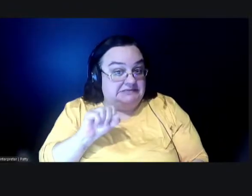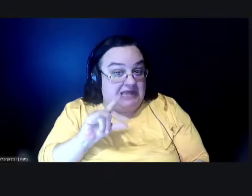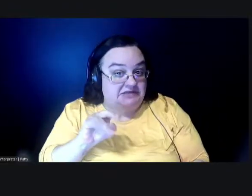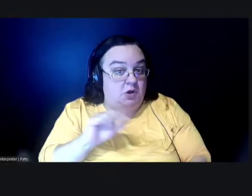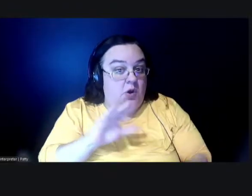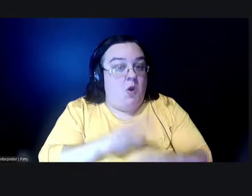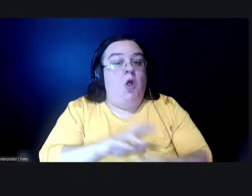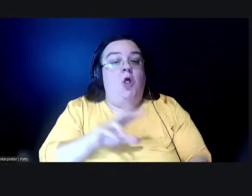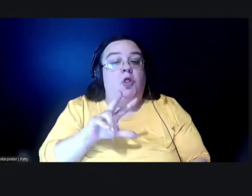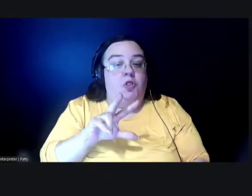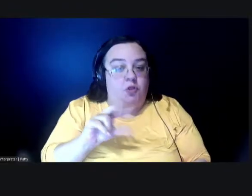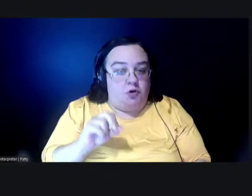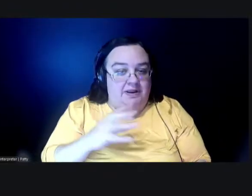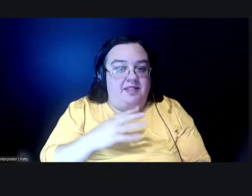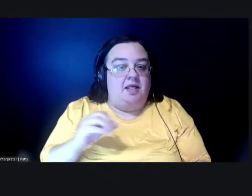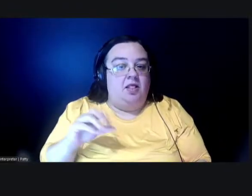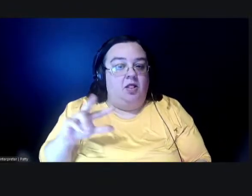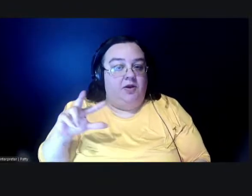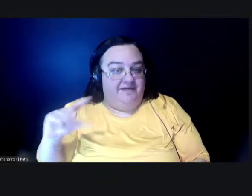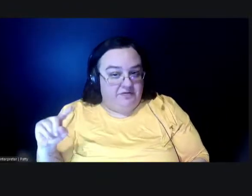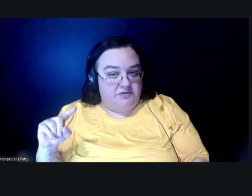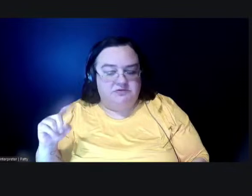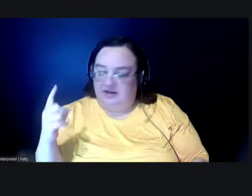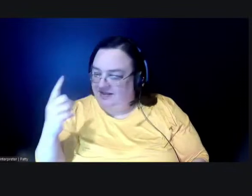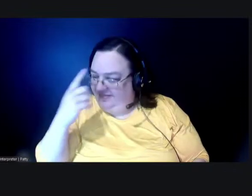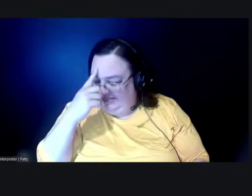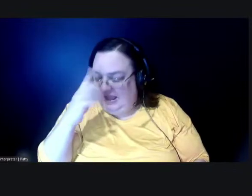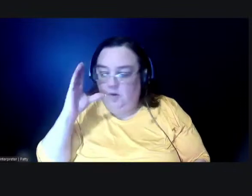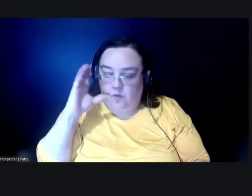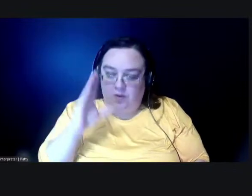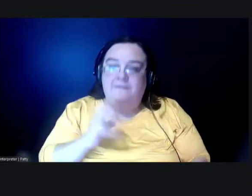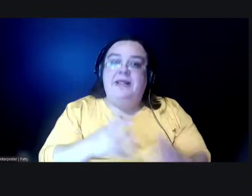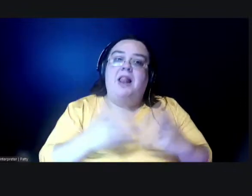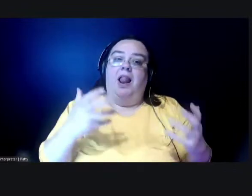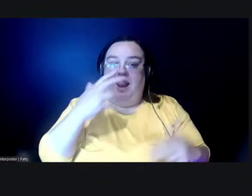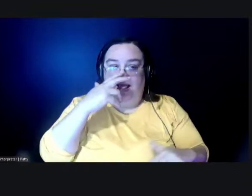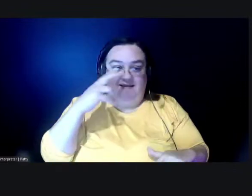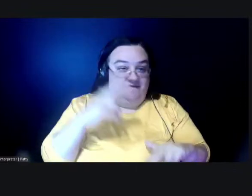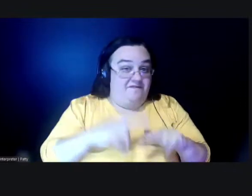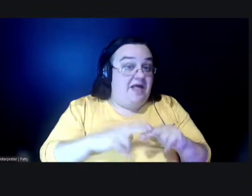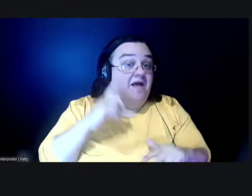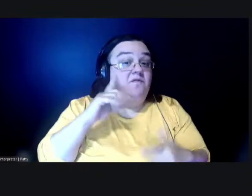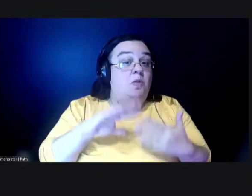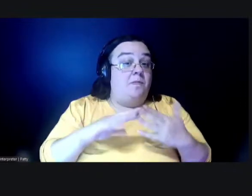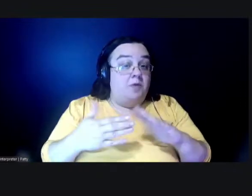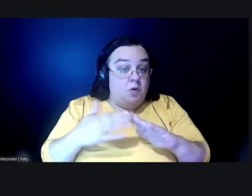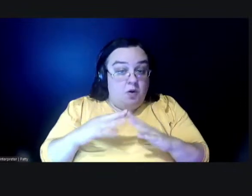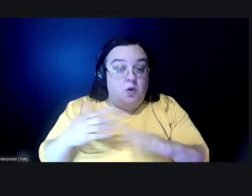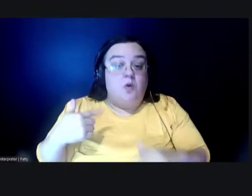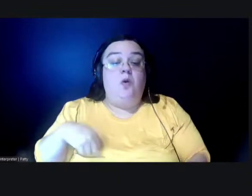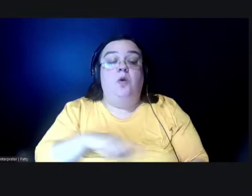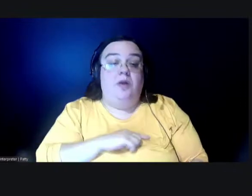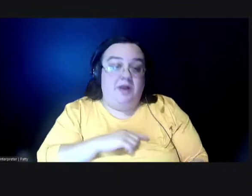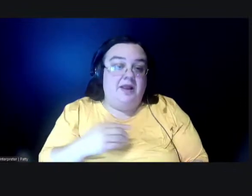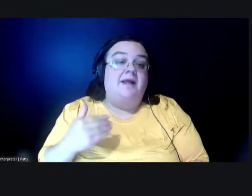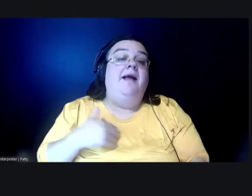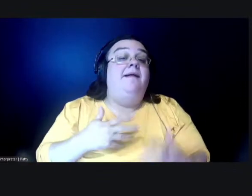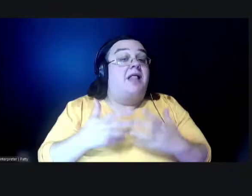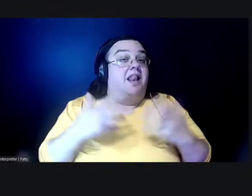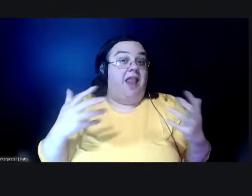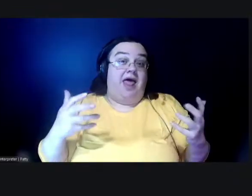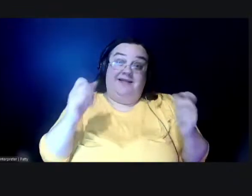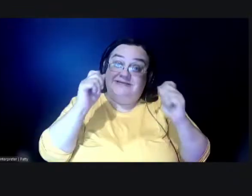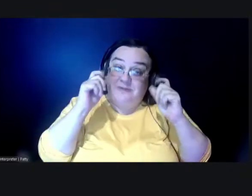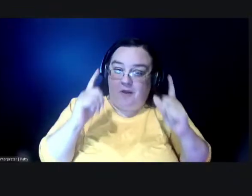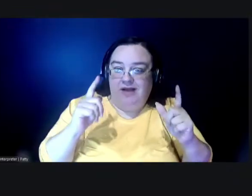and 31st. I think it's going to be a lot of fun for our community. We have a lot of surprises in